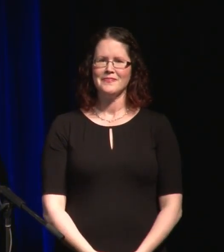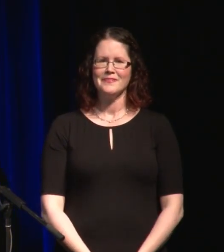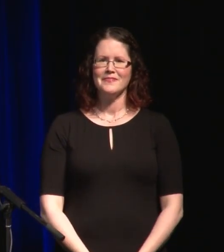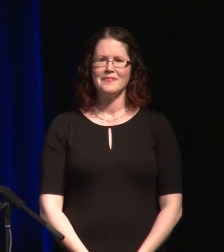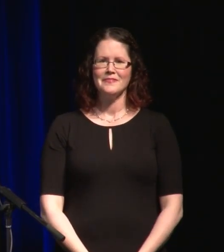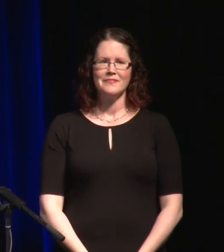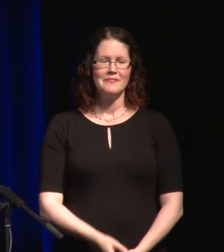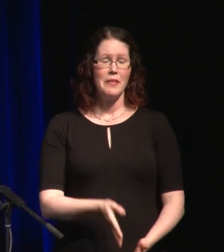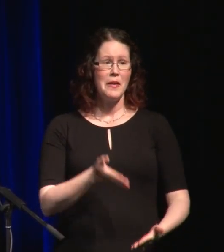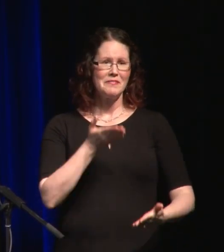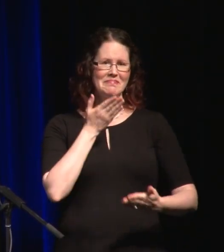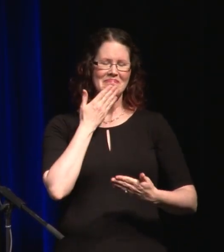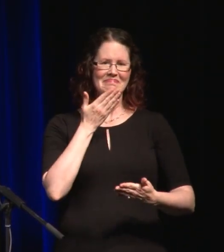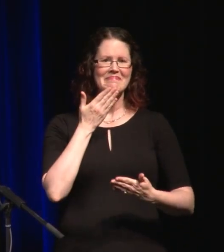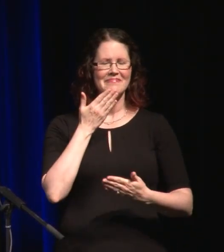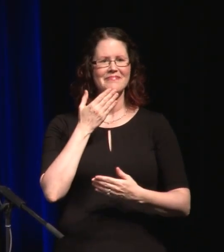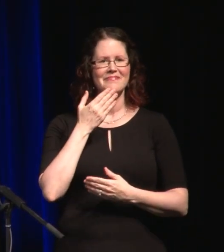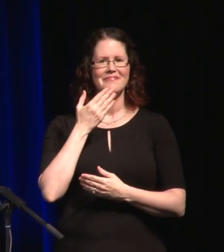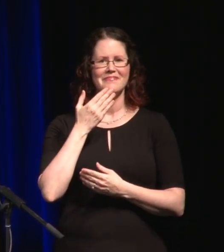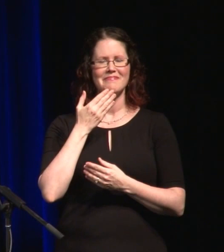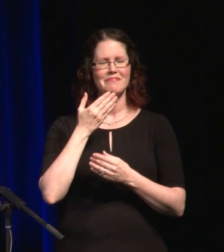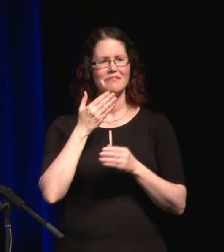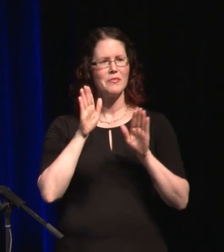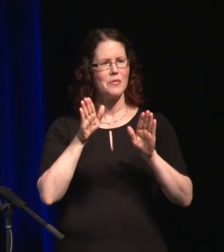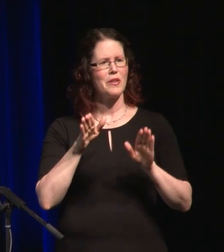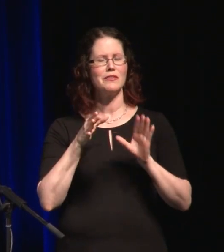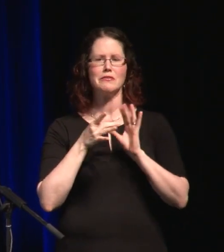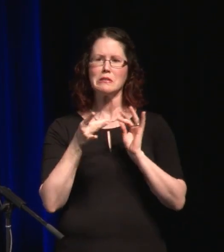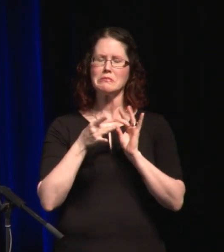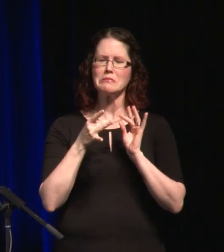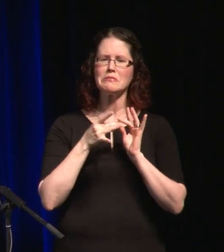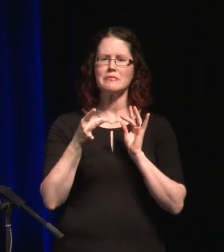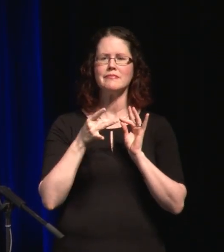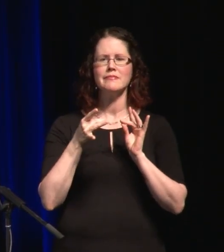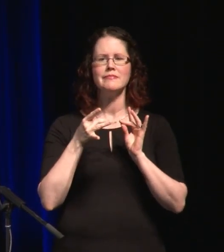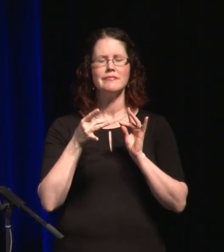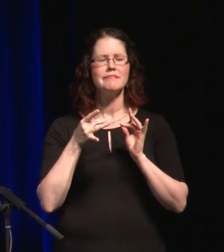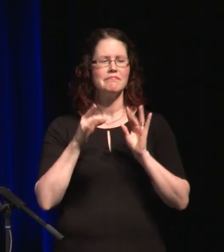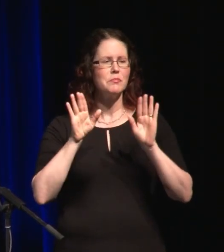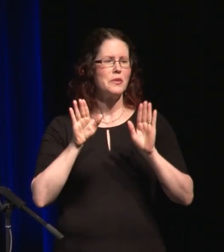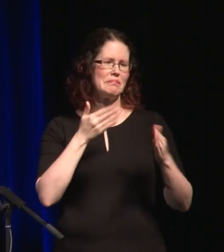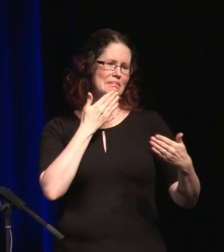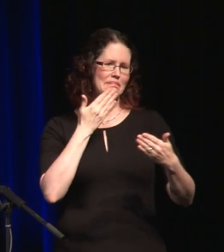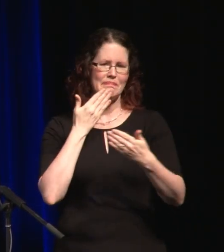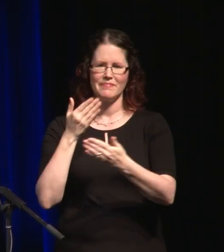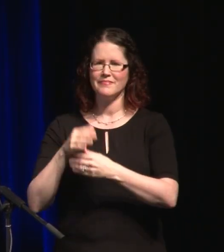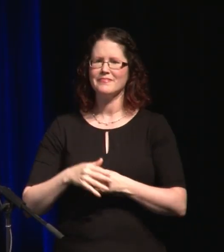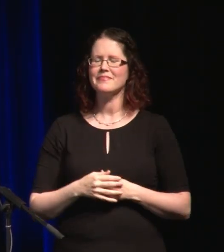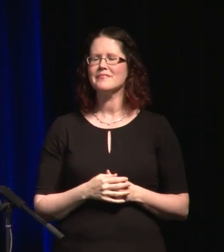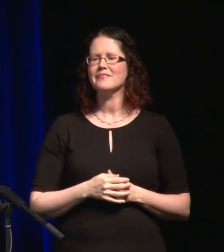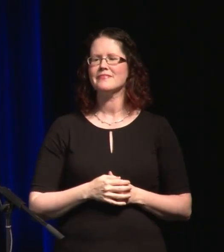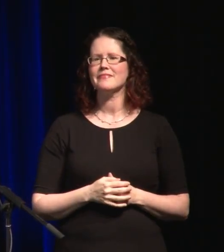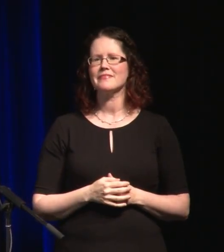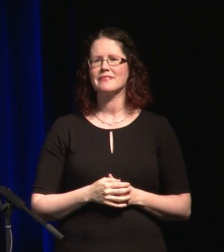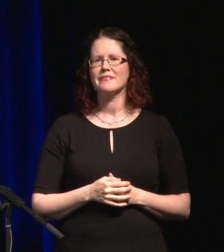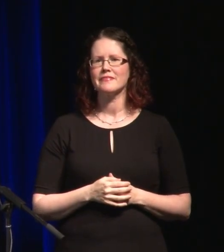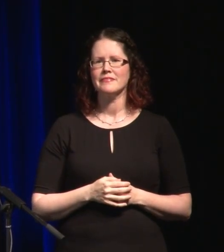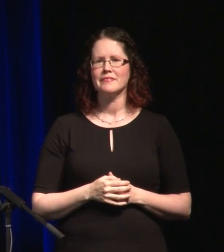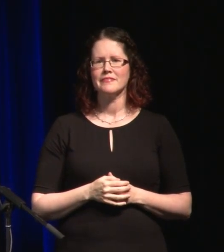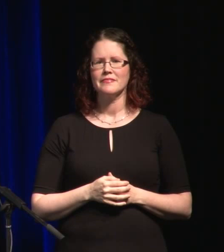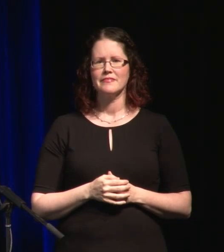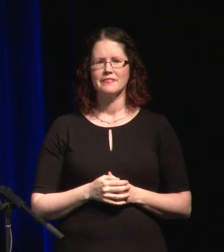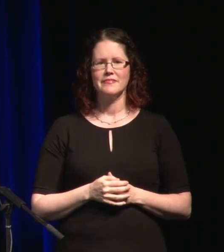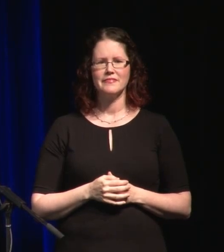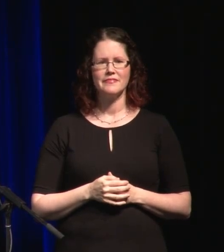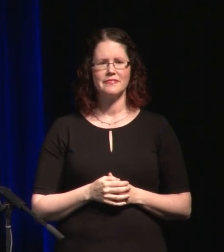Well, thank you, Marlene, for the very kind introduction, and thank you very, very much, everyone. I've always been impressed by